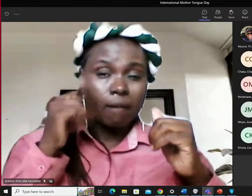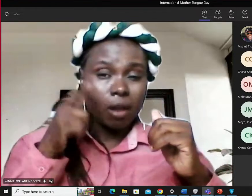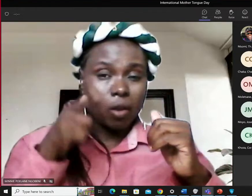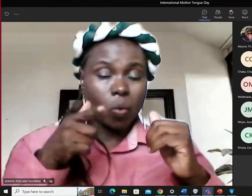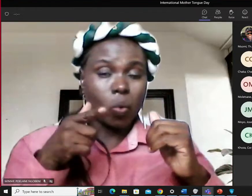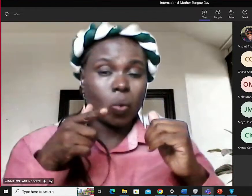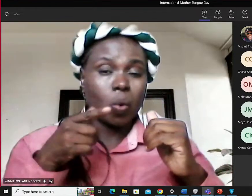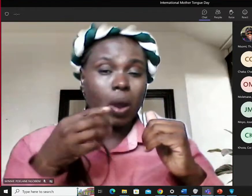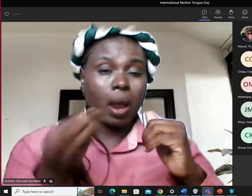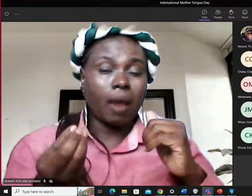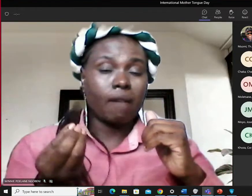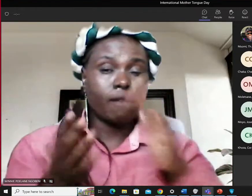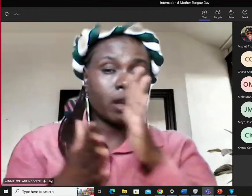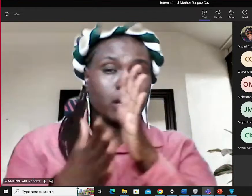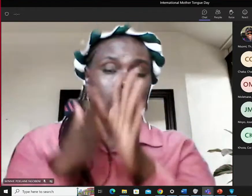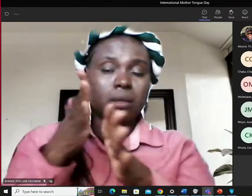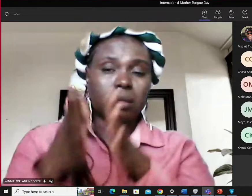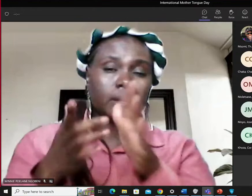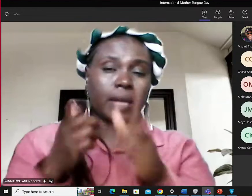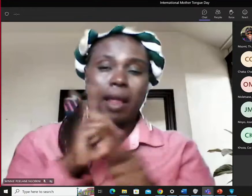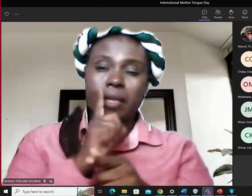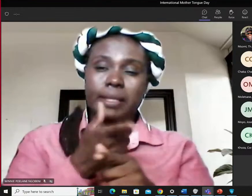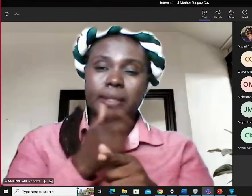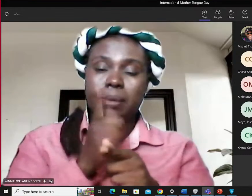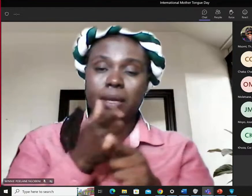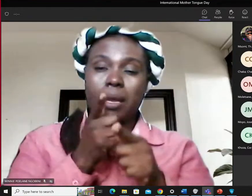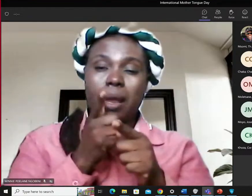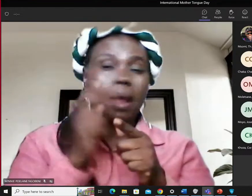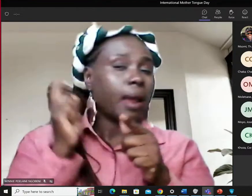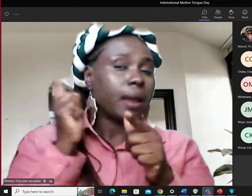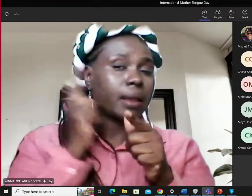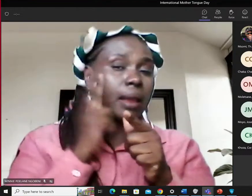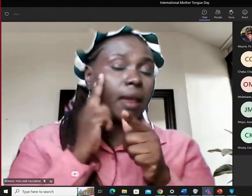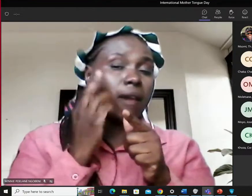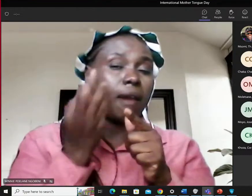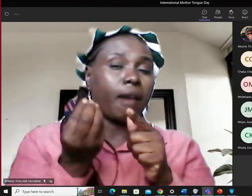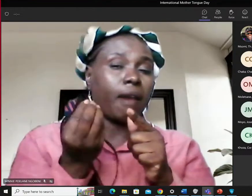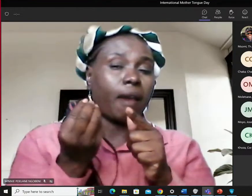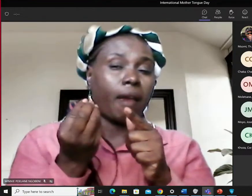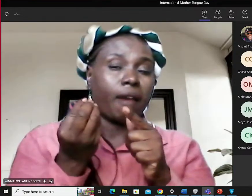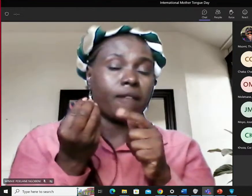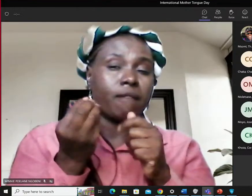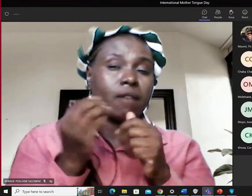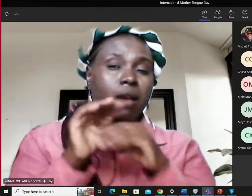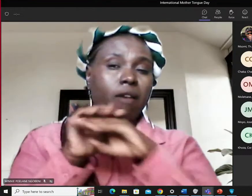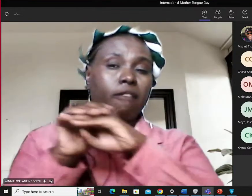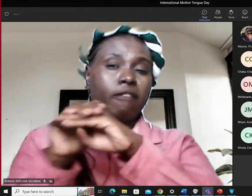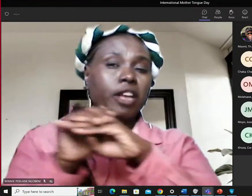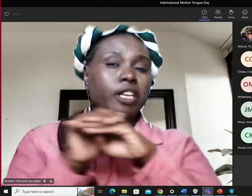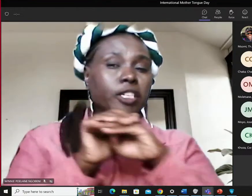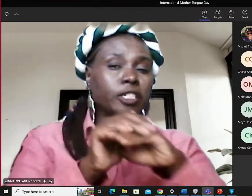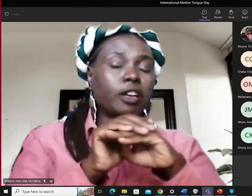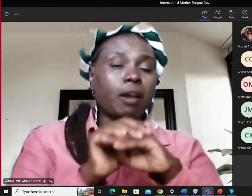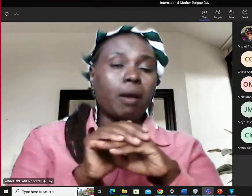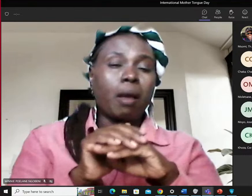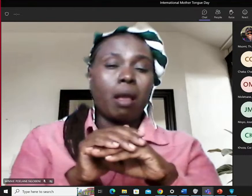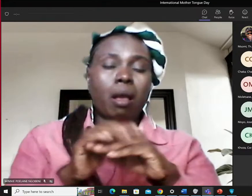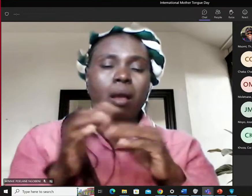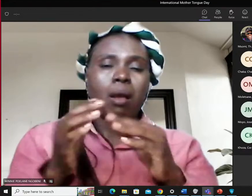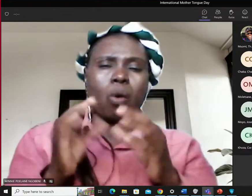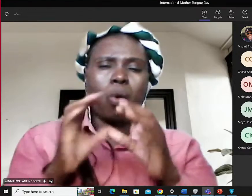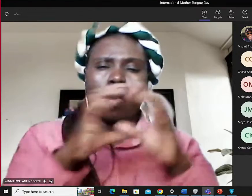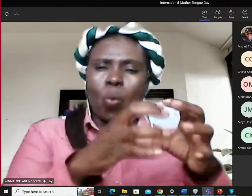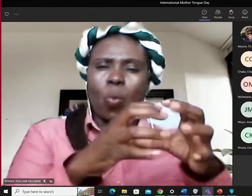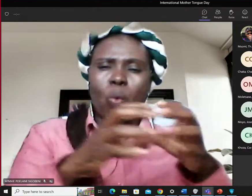sign and speak, the deaf have a sense of belonging. I belong to the Xhosa group,